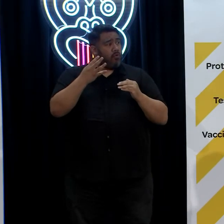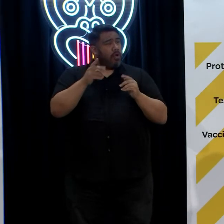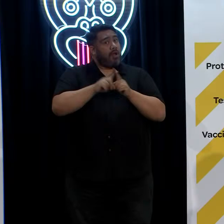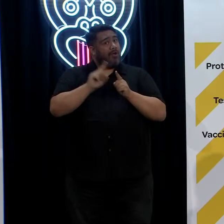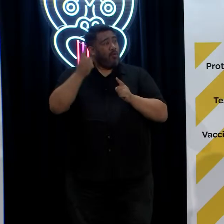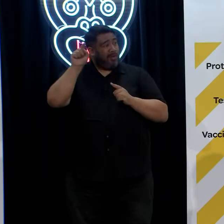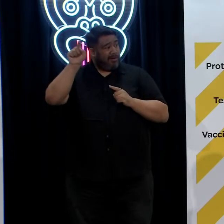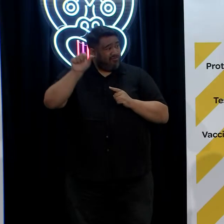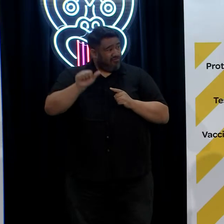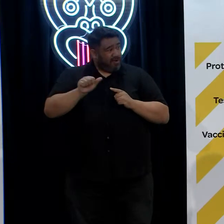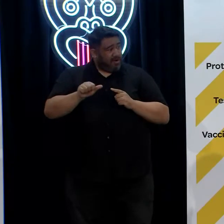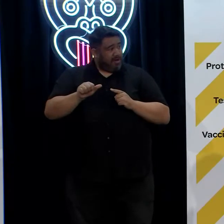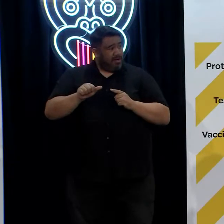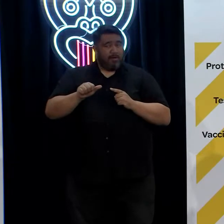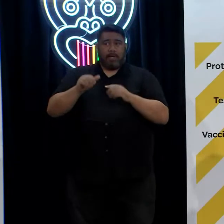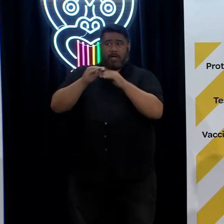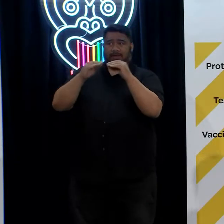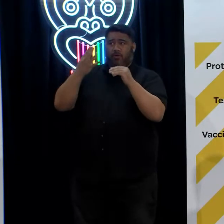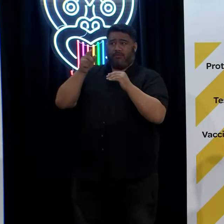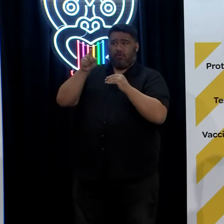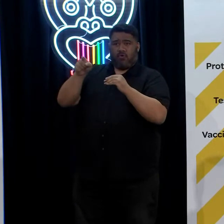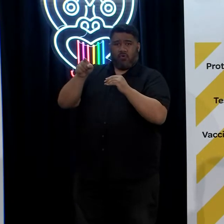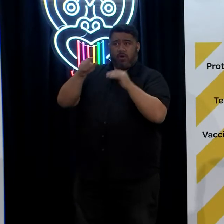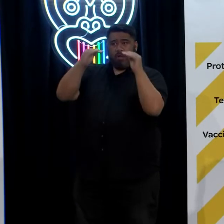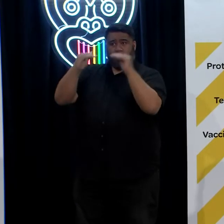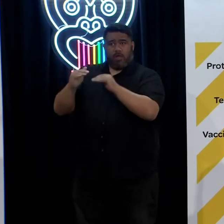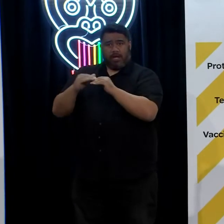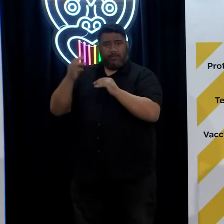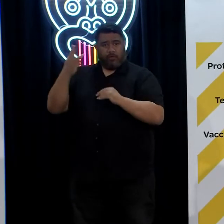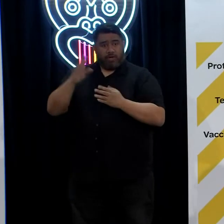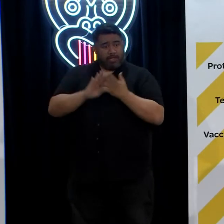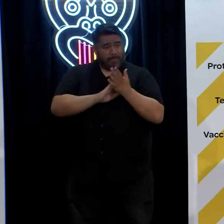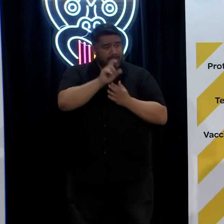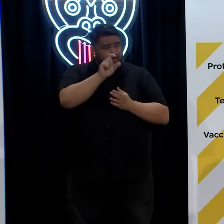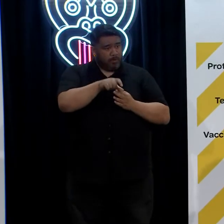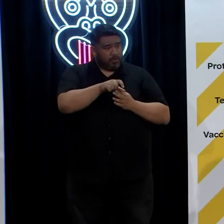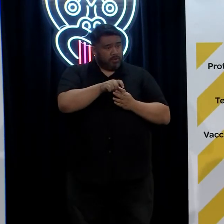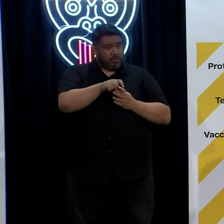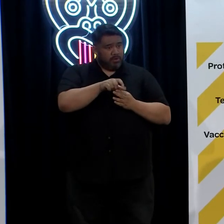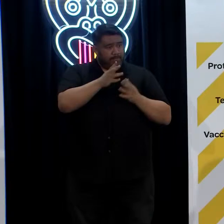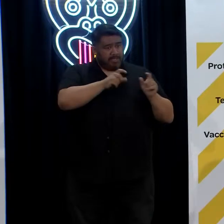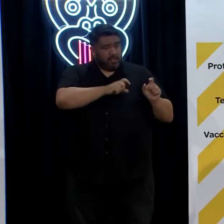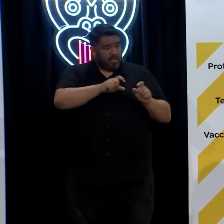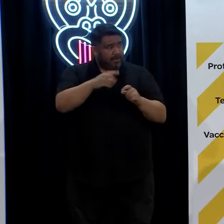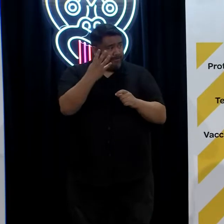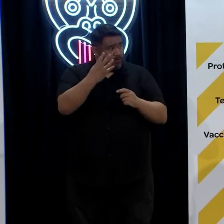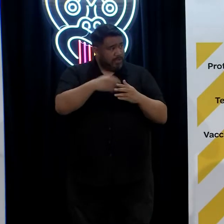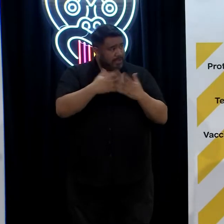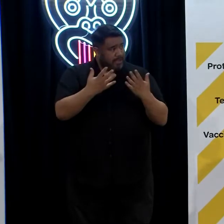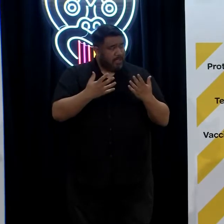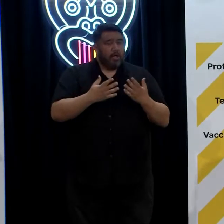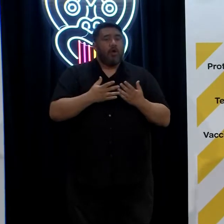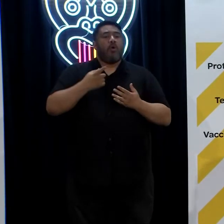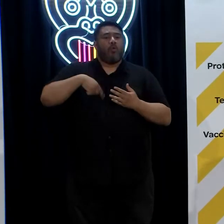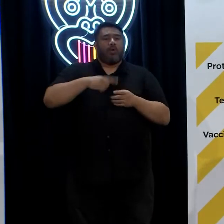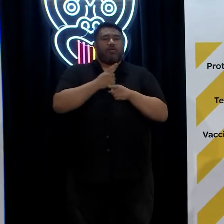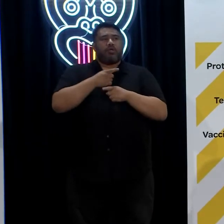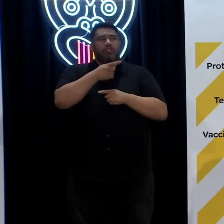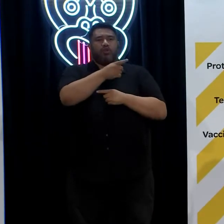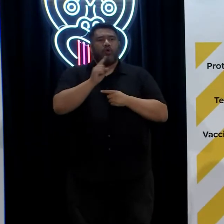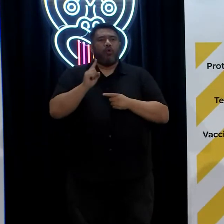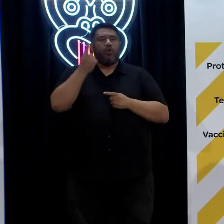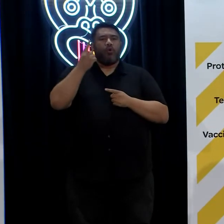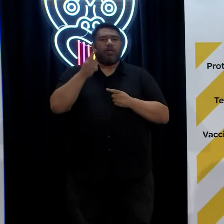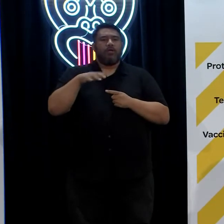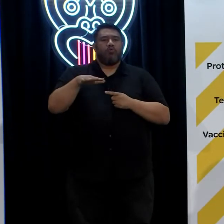if Auckland's not in level 4, will they stay 14 days? Well, we're having those discussions with Auckland Regional Public Health as to what